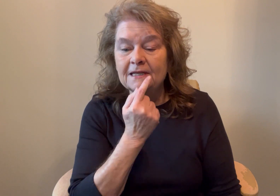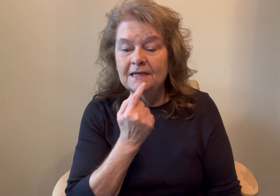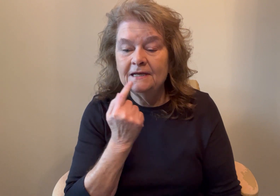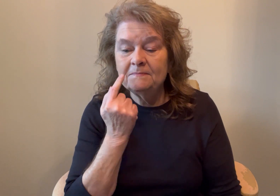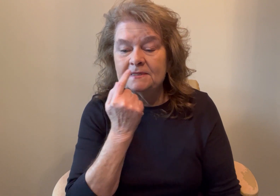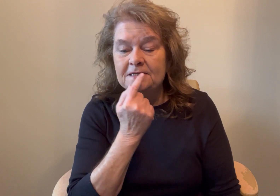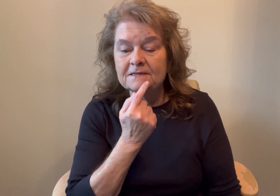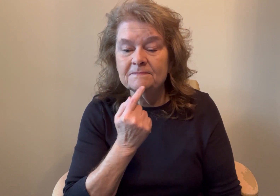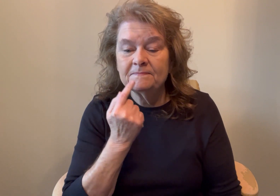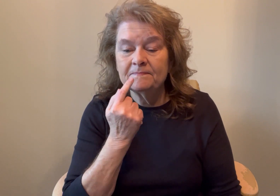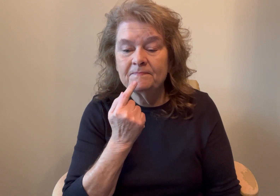lips,